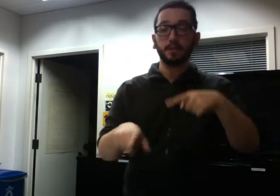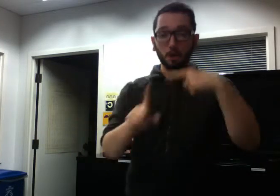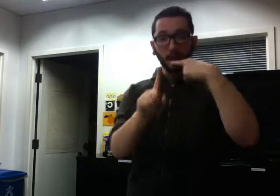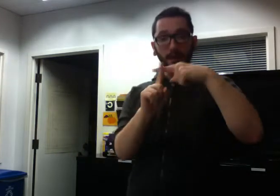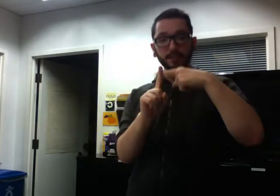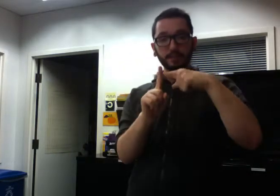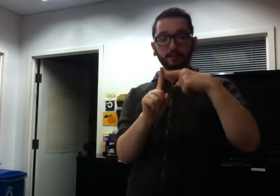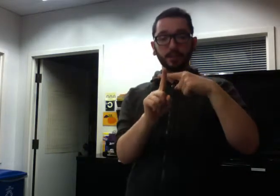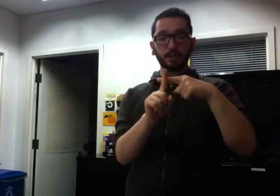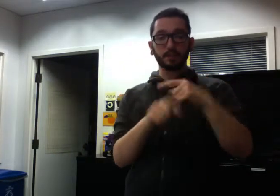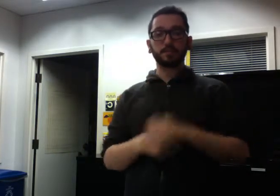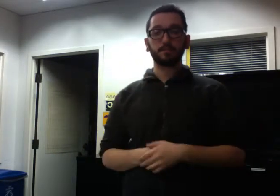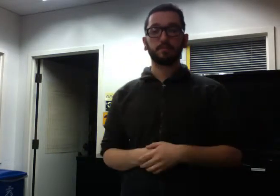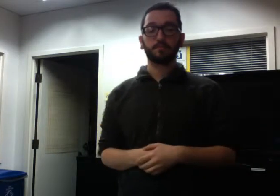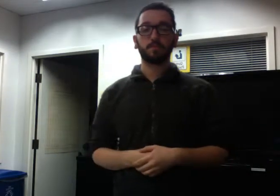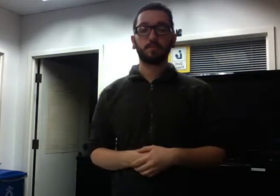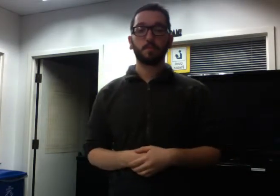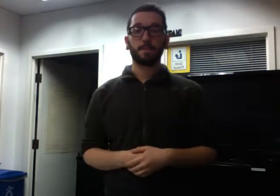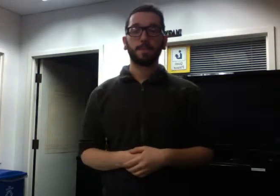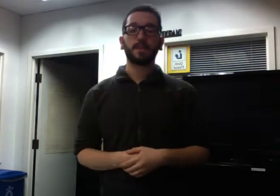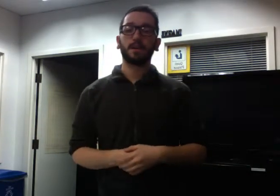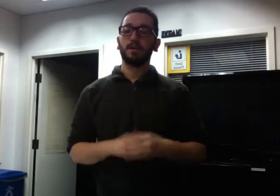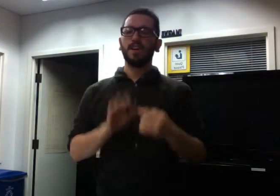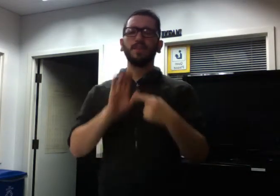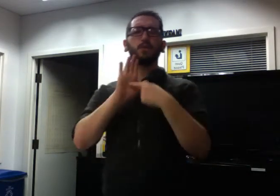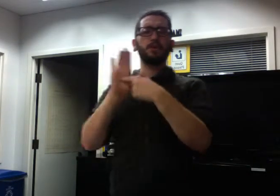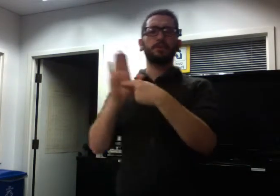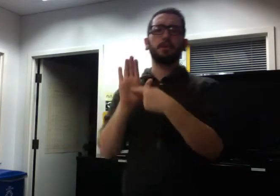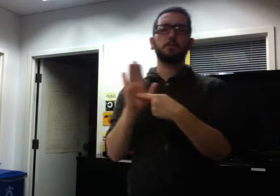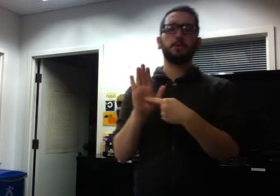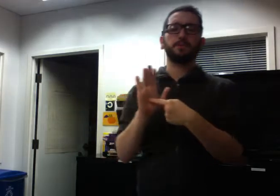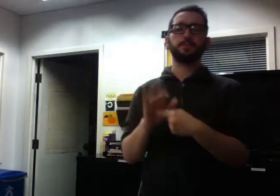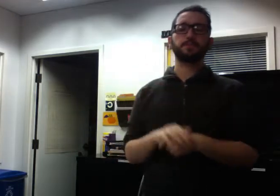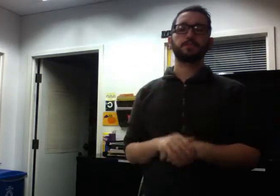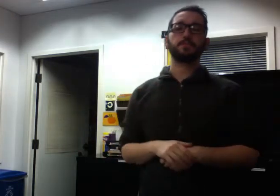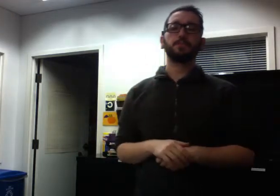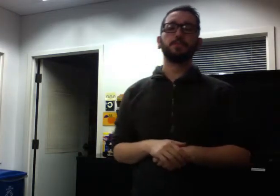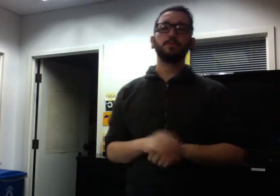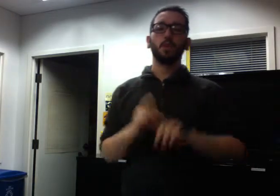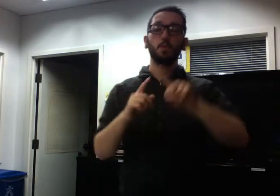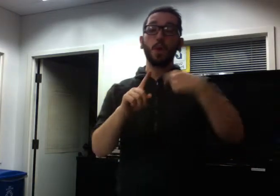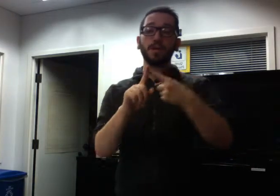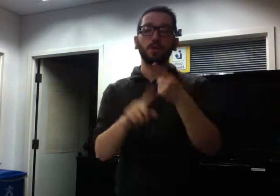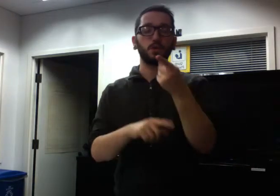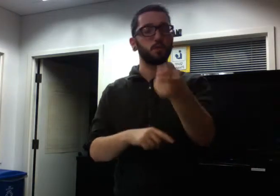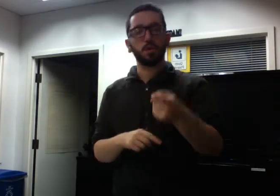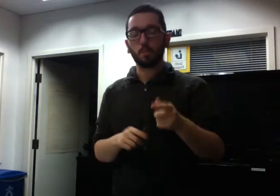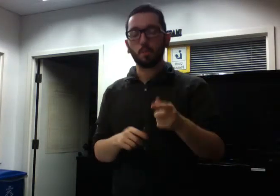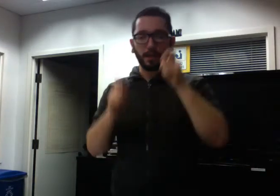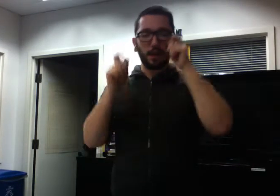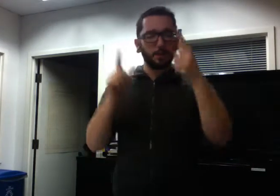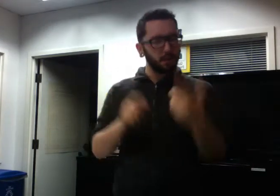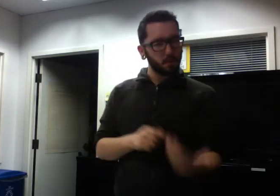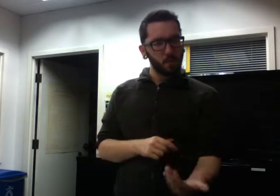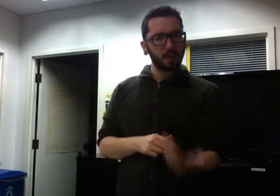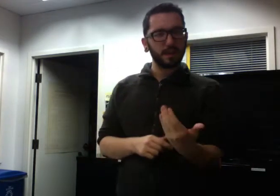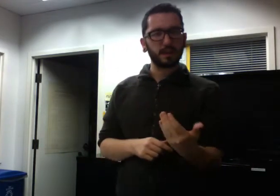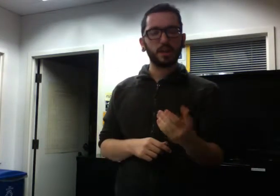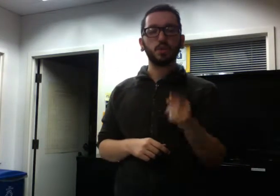a positive way. For example, when you first wake up in the morning, do you ask yourself questions like